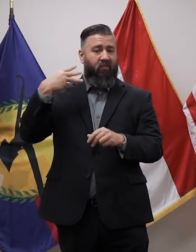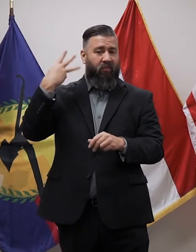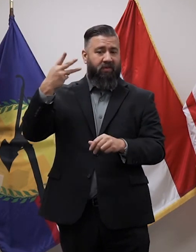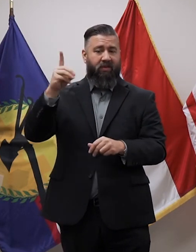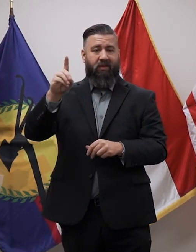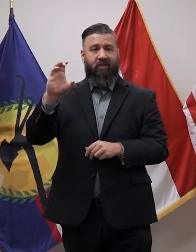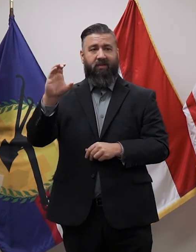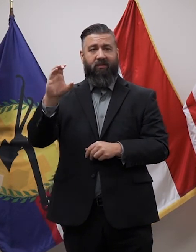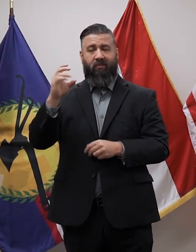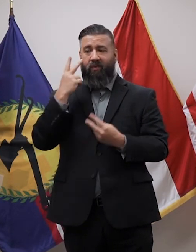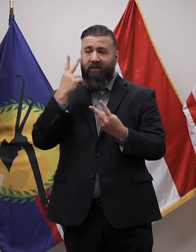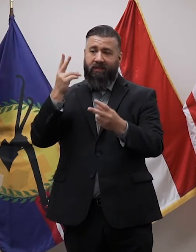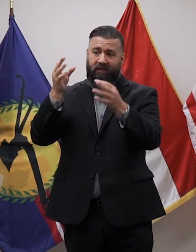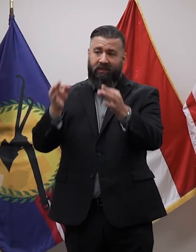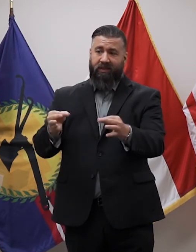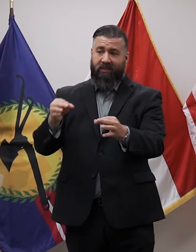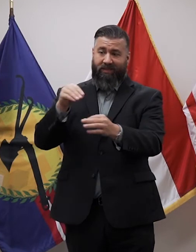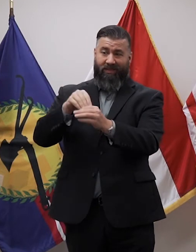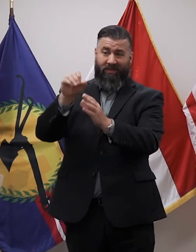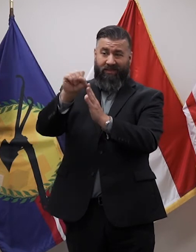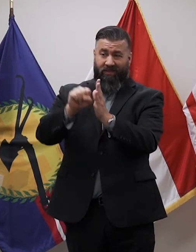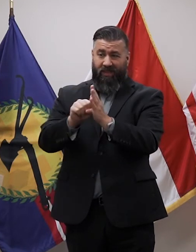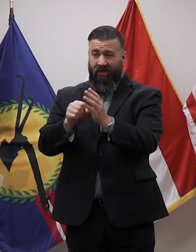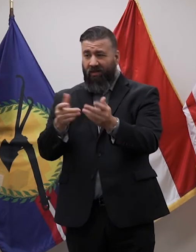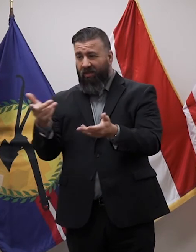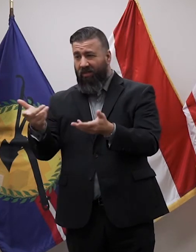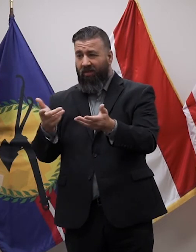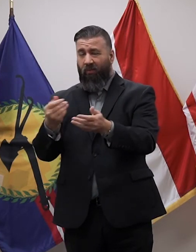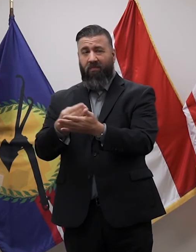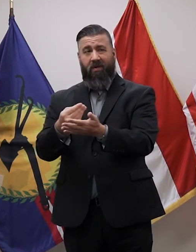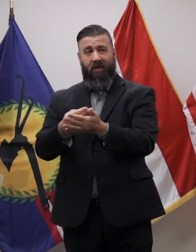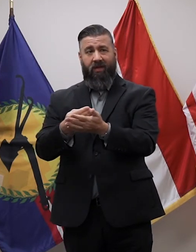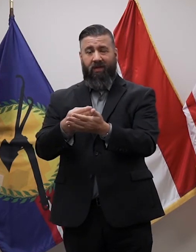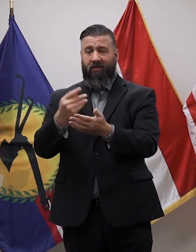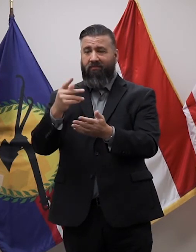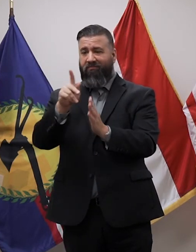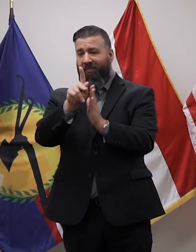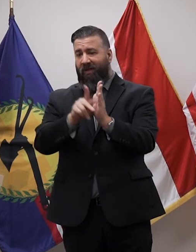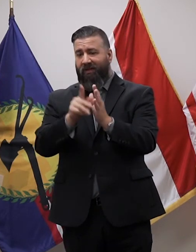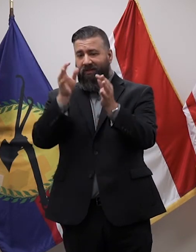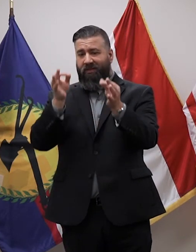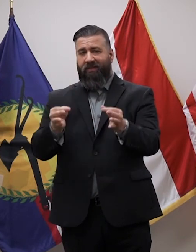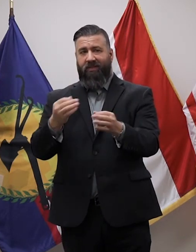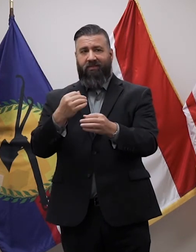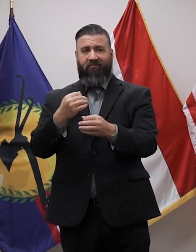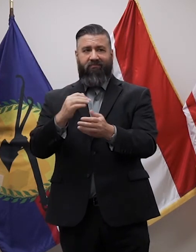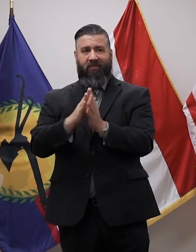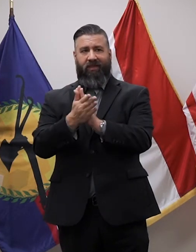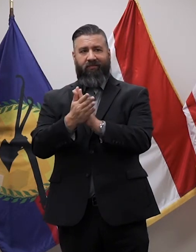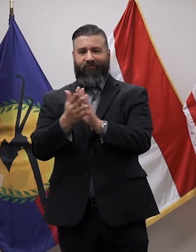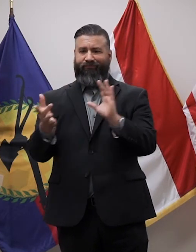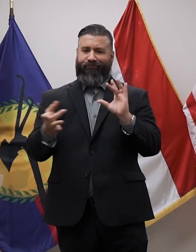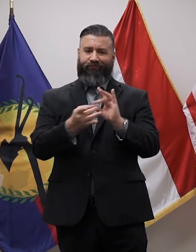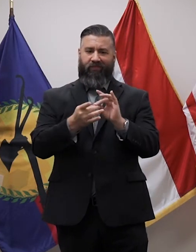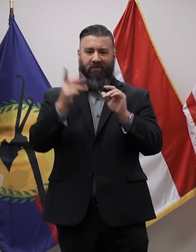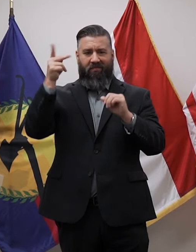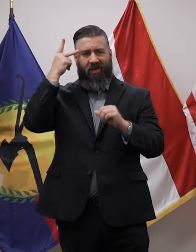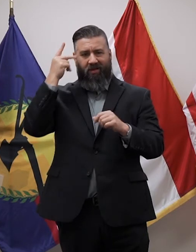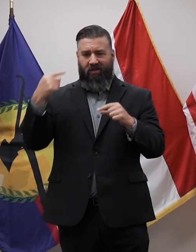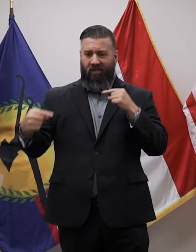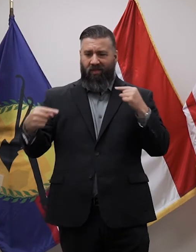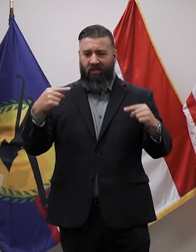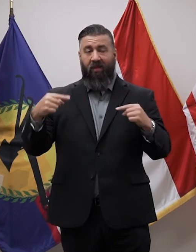made in the state legislature where appropriations and policy decisions become a hostage of the political environment, and that's certainly a risk